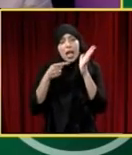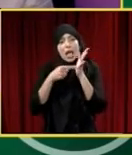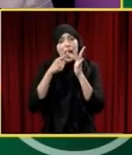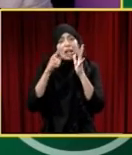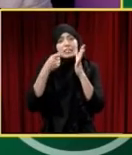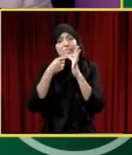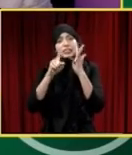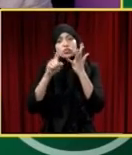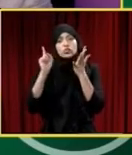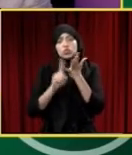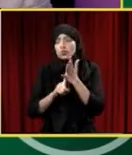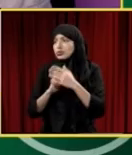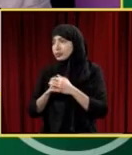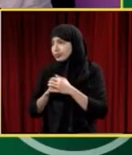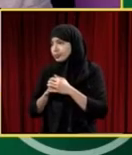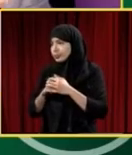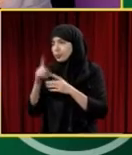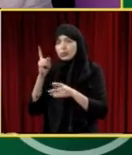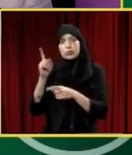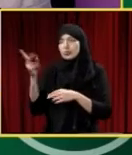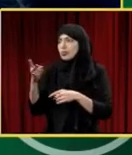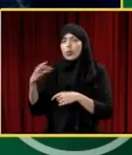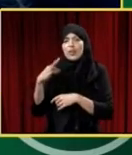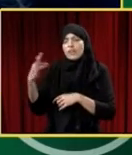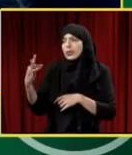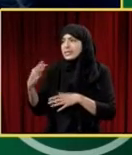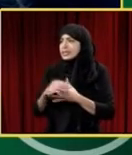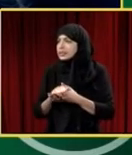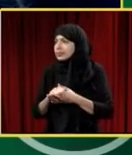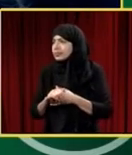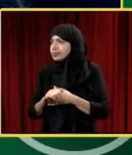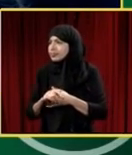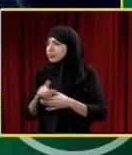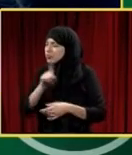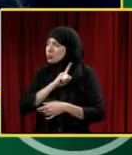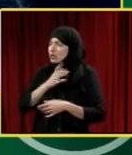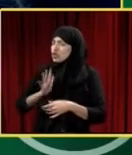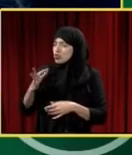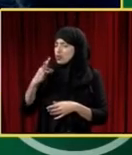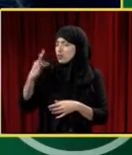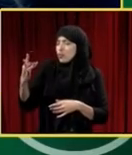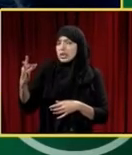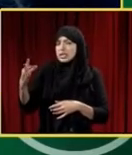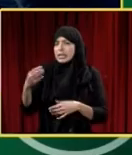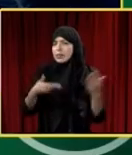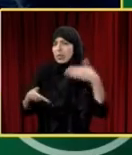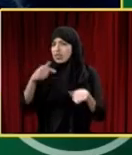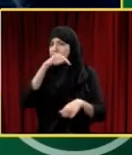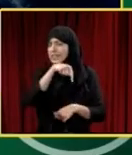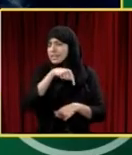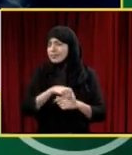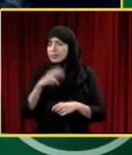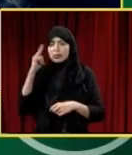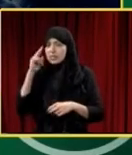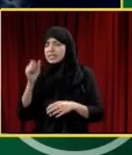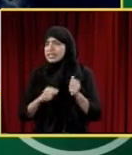you're a volunteer for Alishara. You both are. Yep. Okay. And what made you want to volunteer with Alishara? And also, the Deaf Run. Talk about, you know,